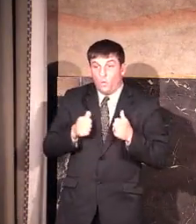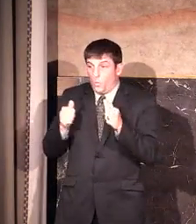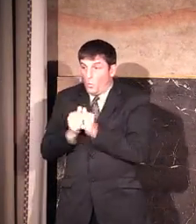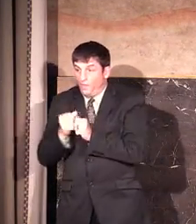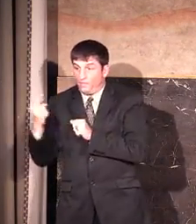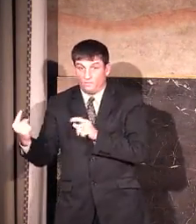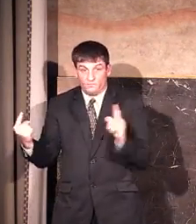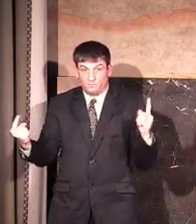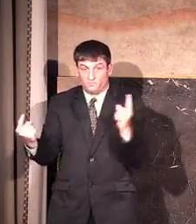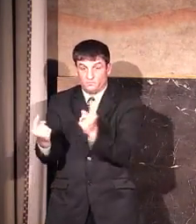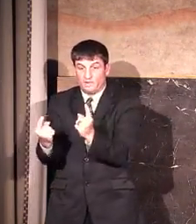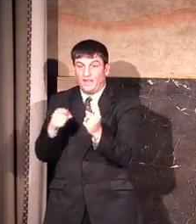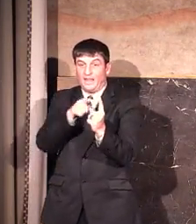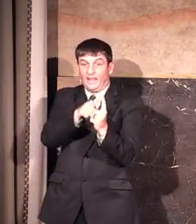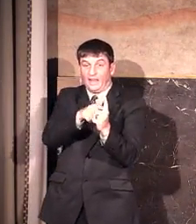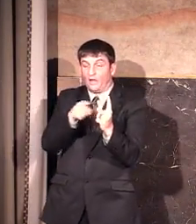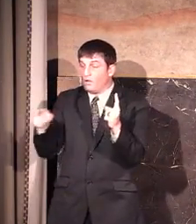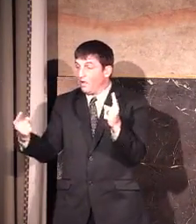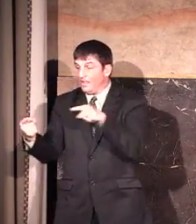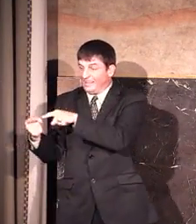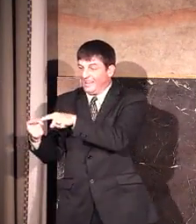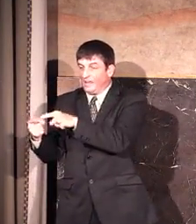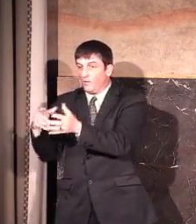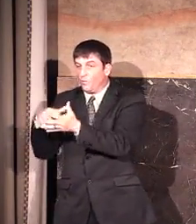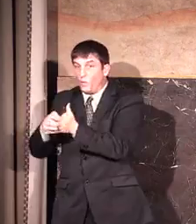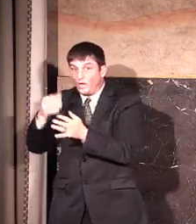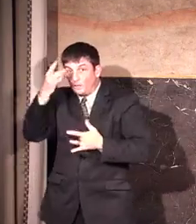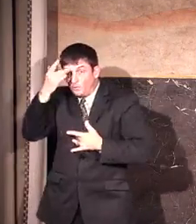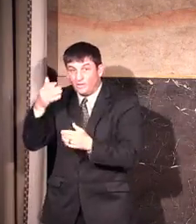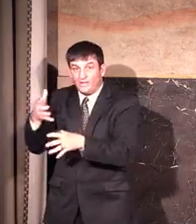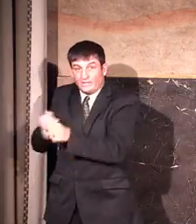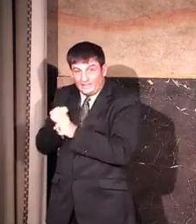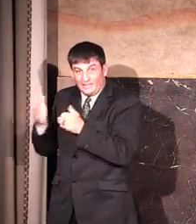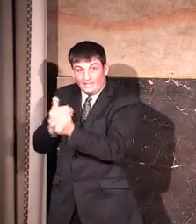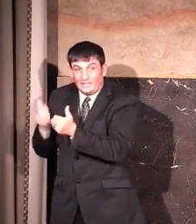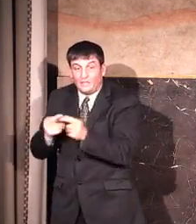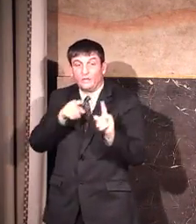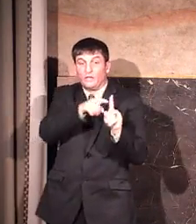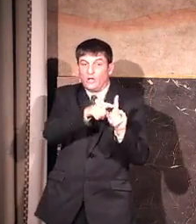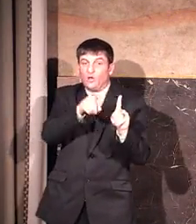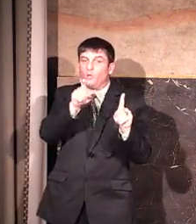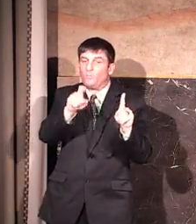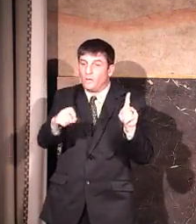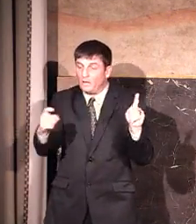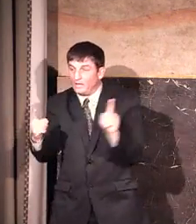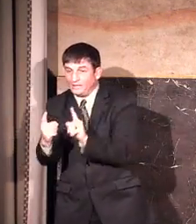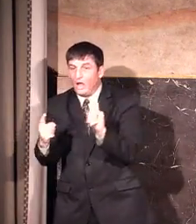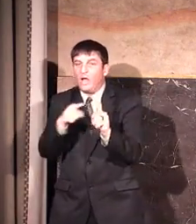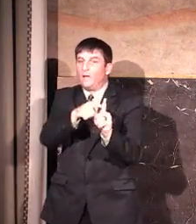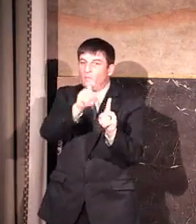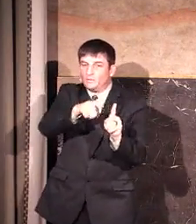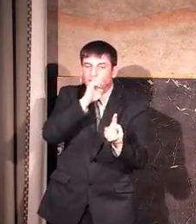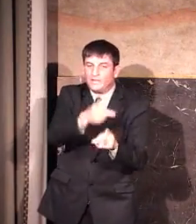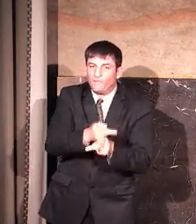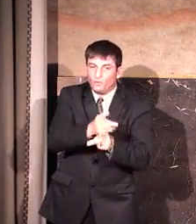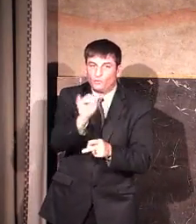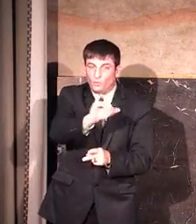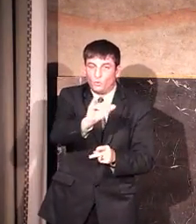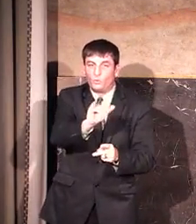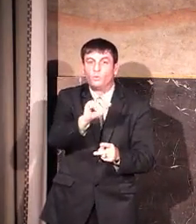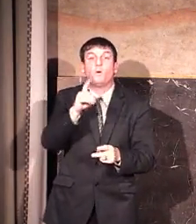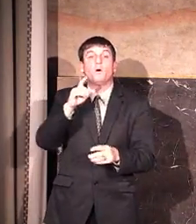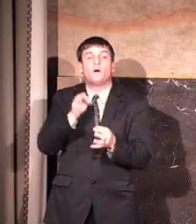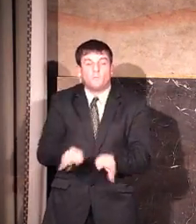careful as well. But it's incumbent upon all of us to do the things that are going to be required. For